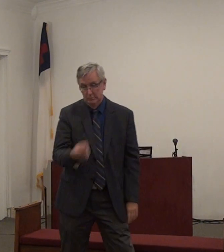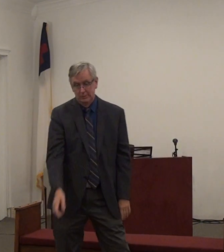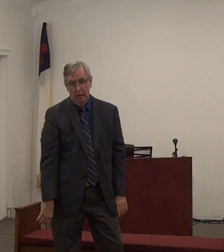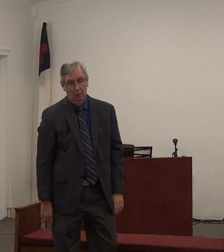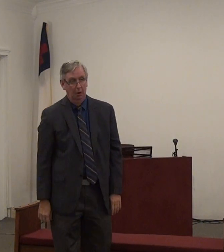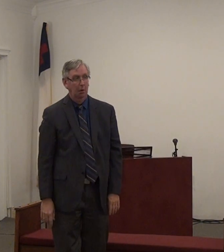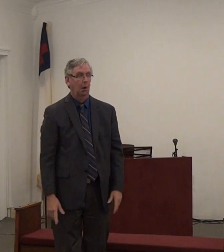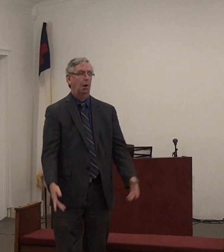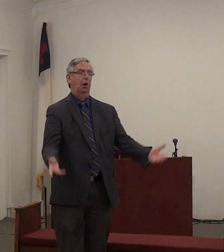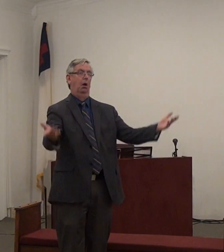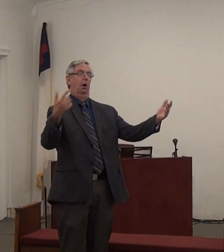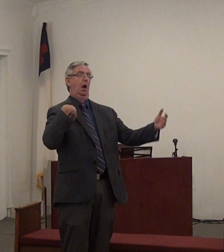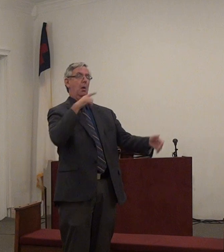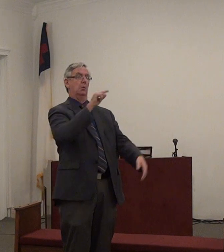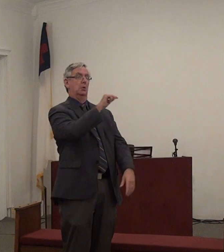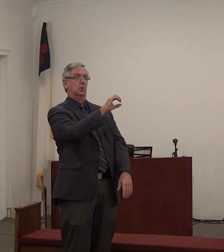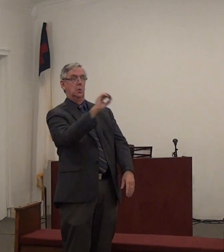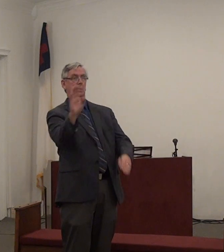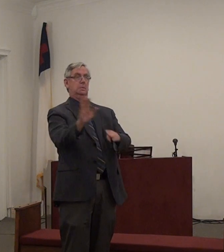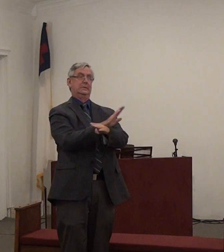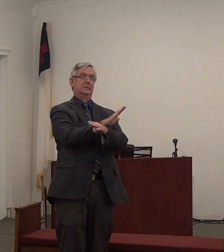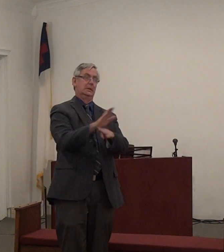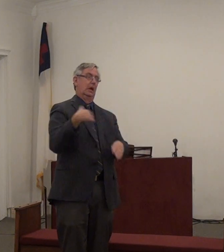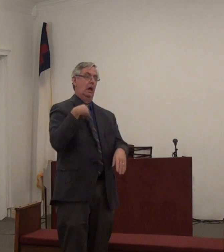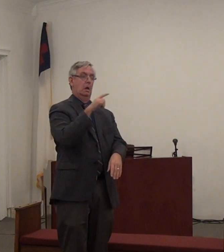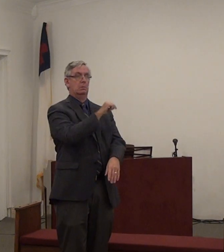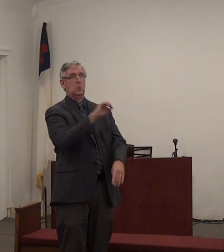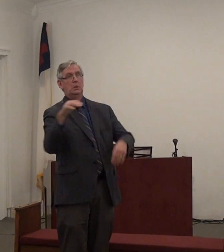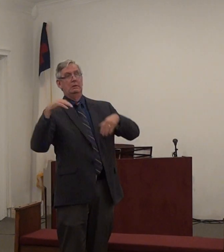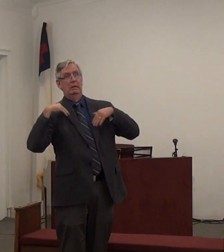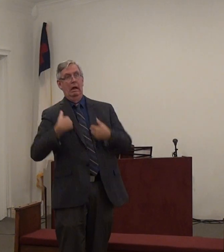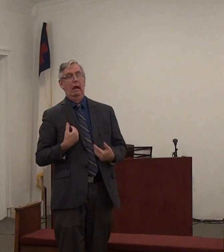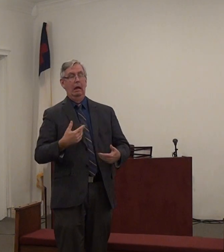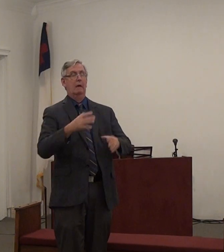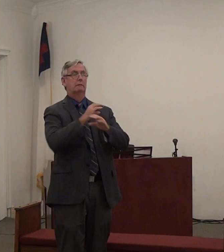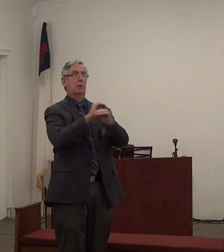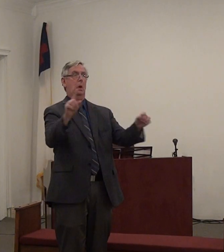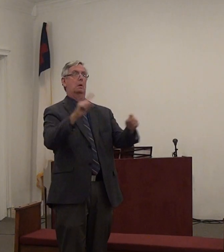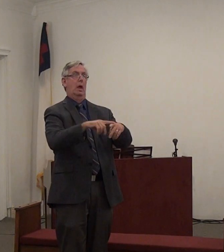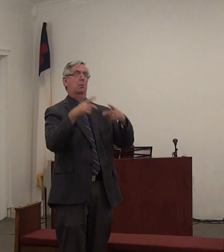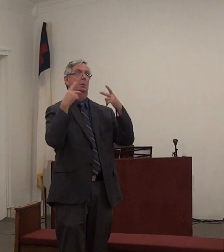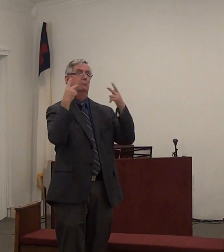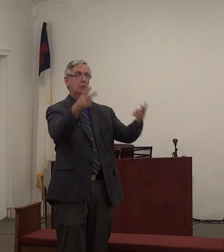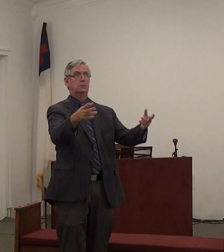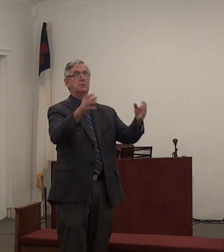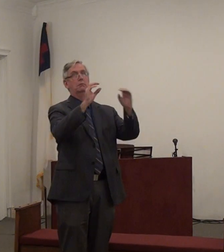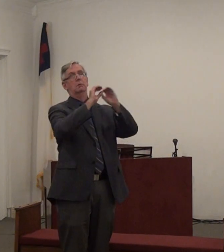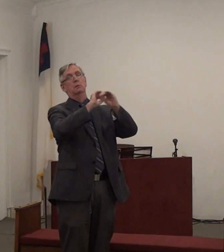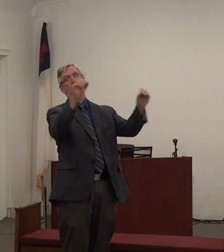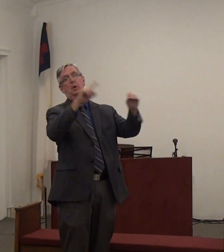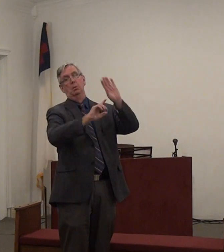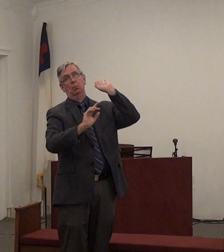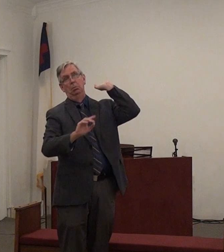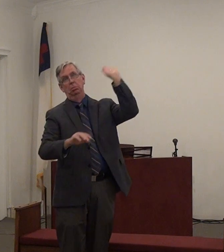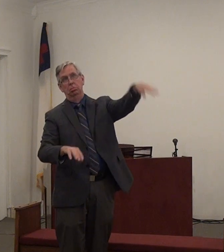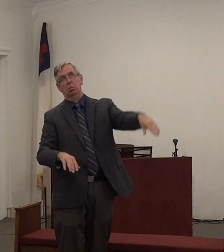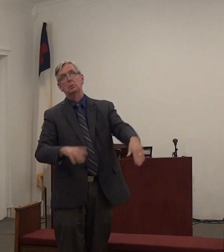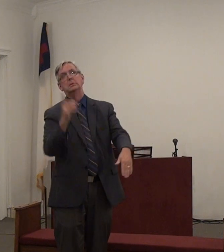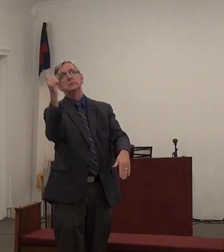Fred didn't say, "Oh, I'm too busy. I'm too tired. I don't have any time for visiting.